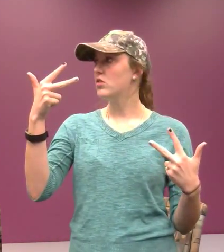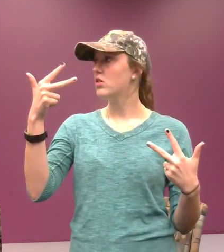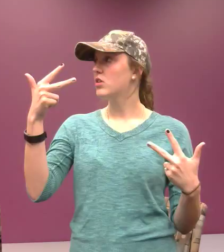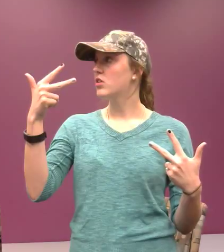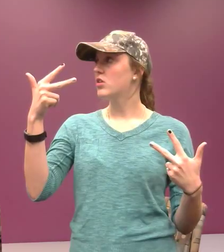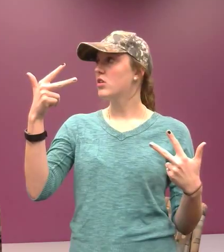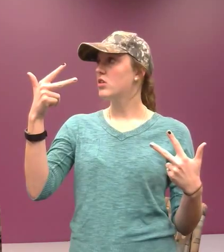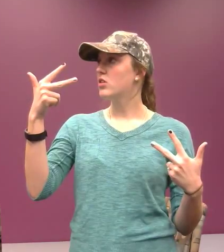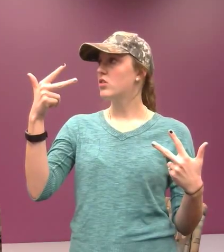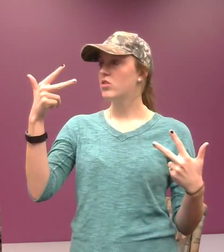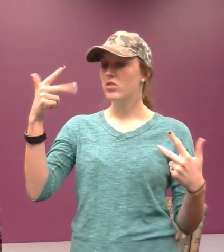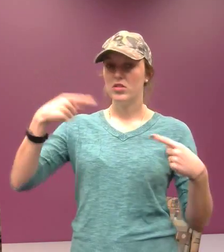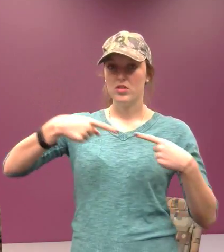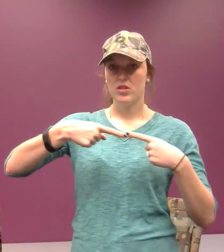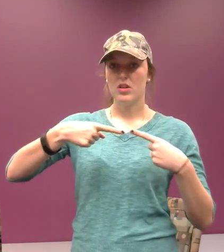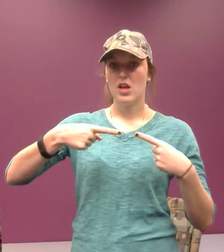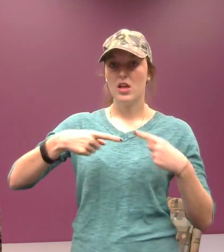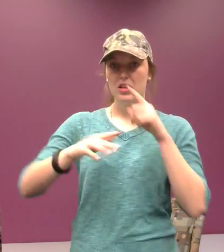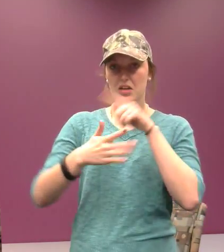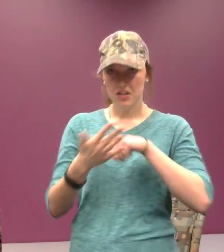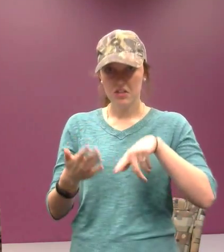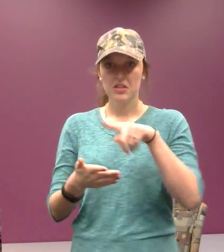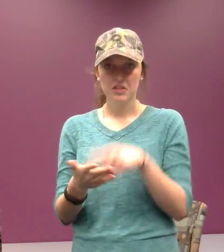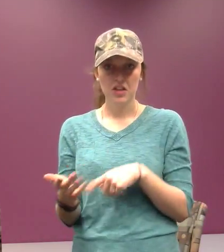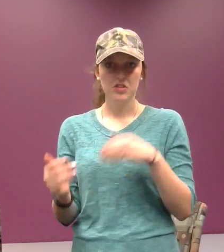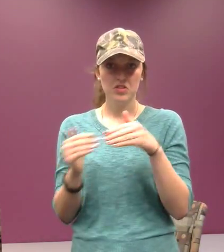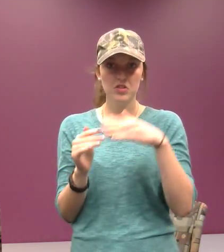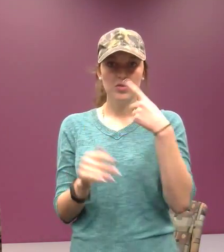by 3 is 1 again. So